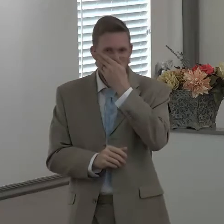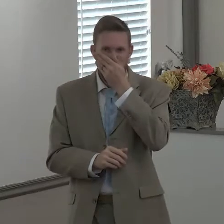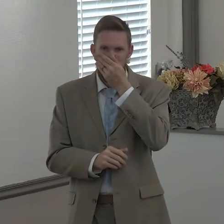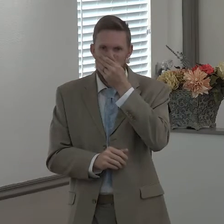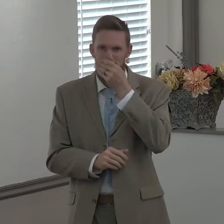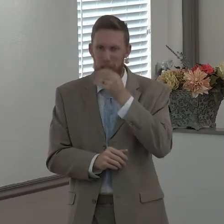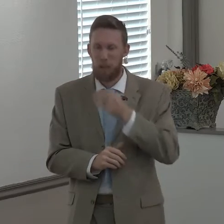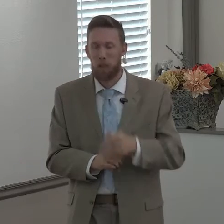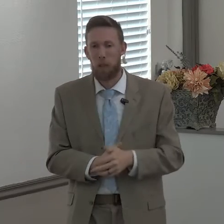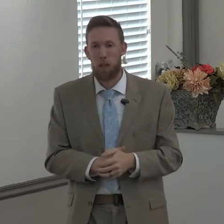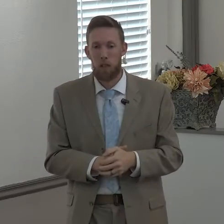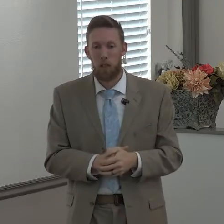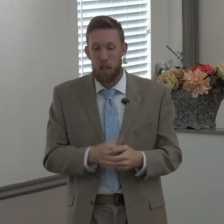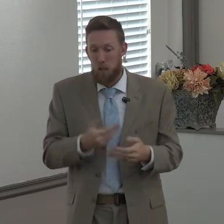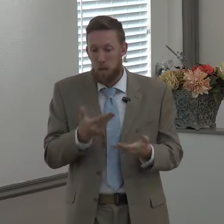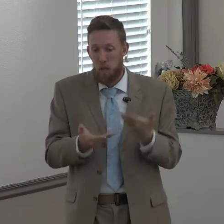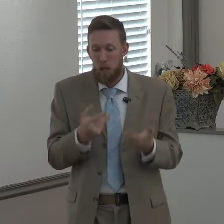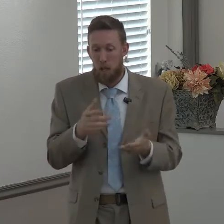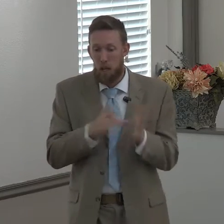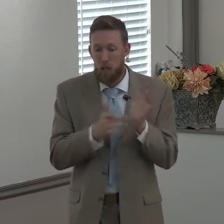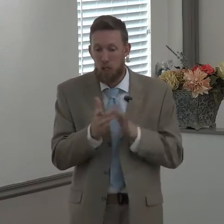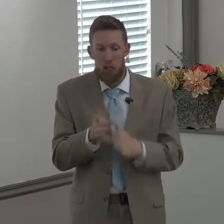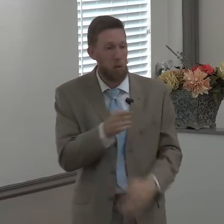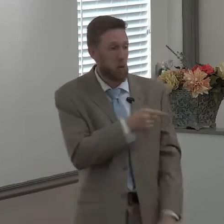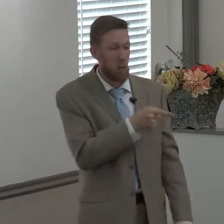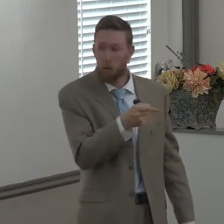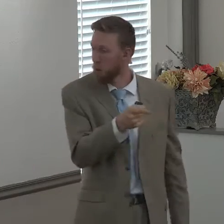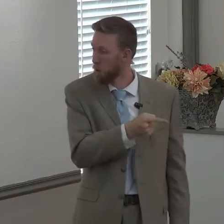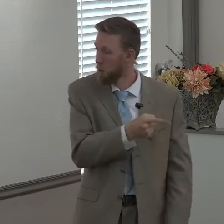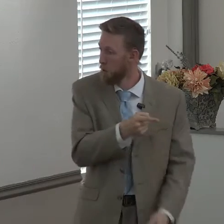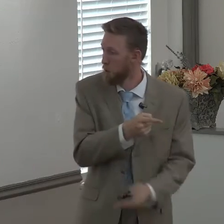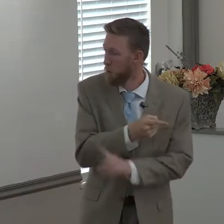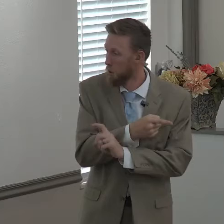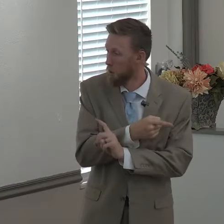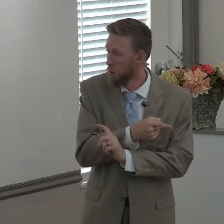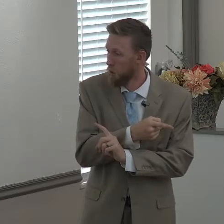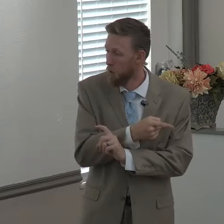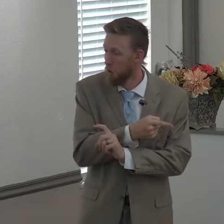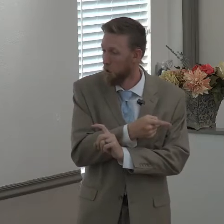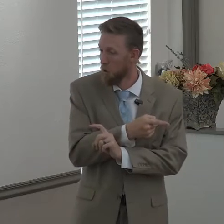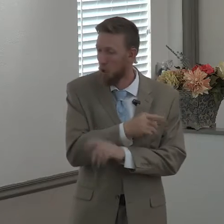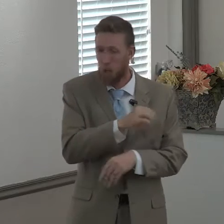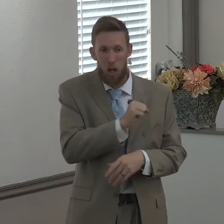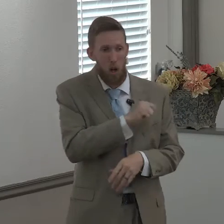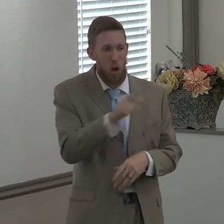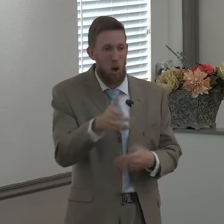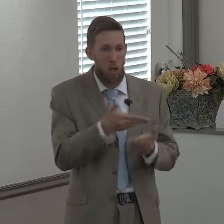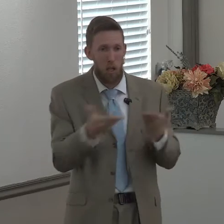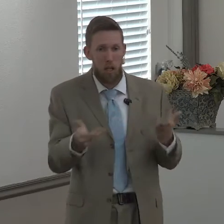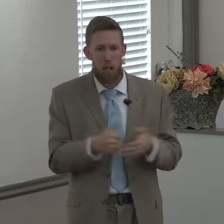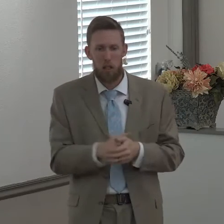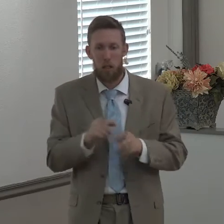from 3 years earlier? Lovest thou me more than these? Maybe it was all of it.